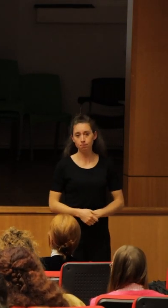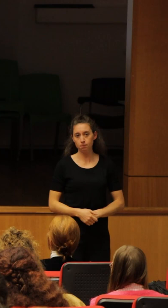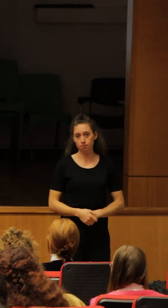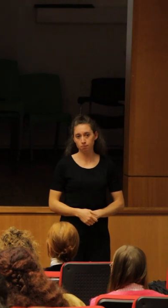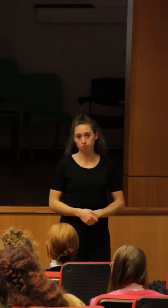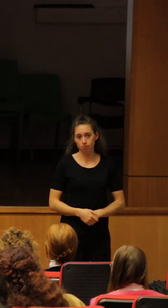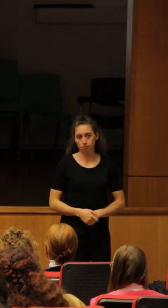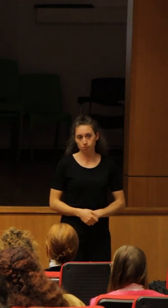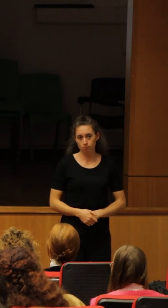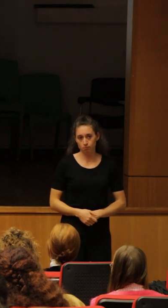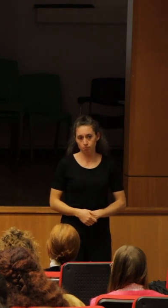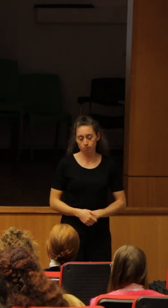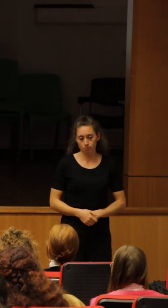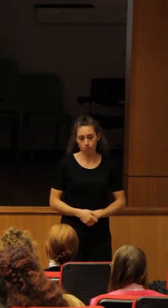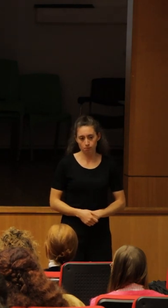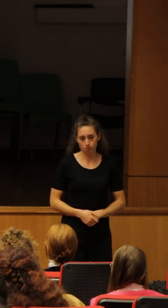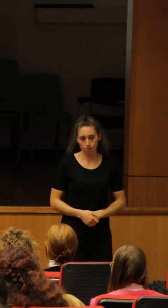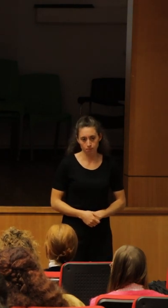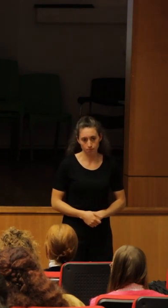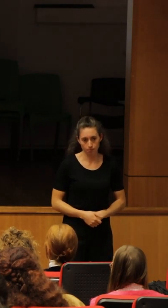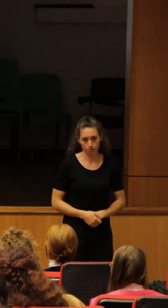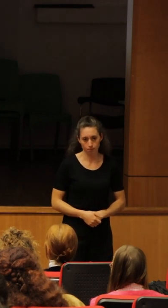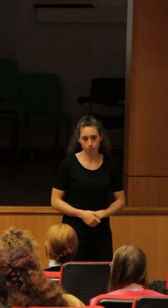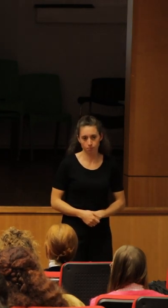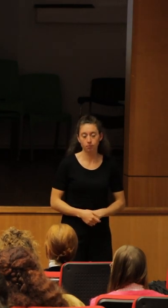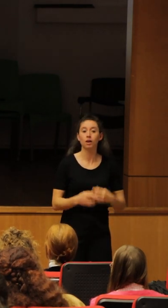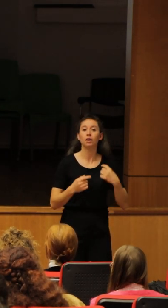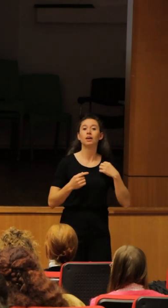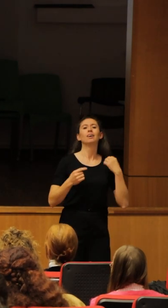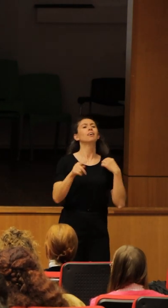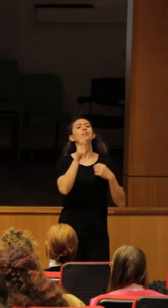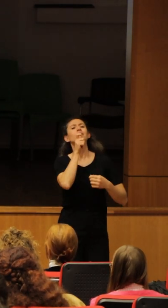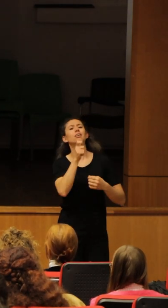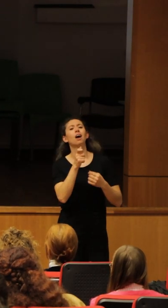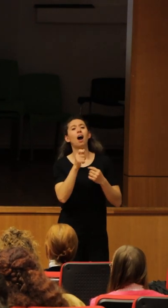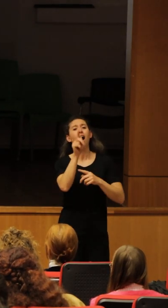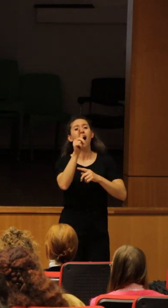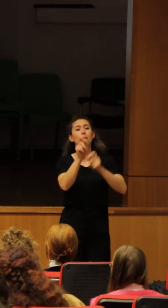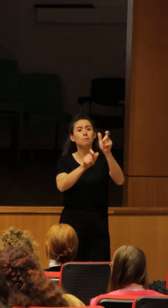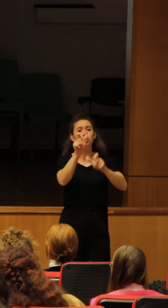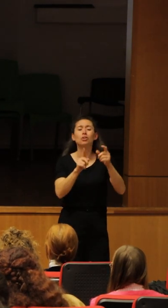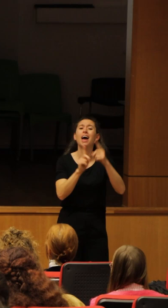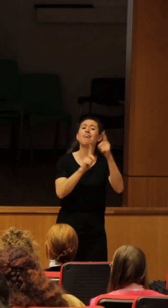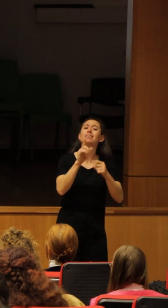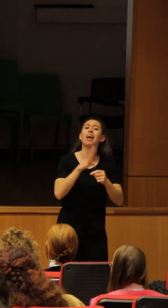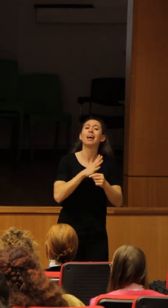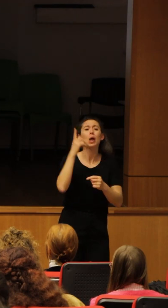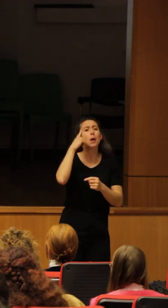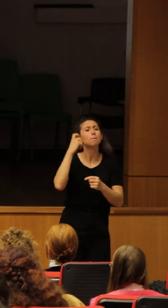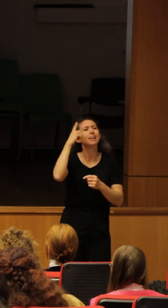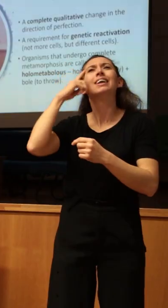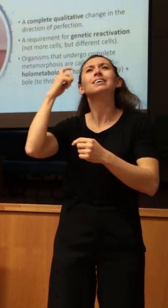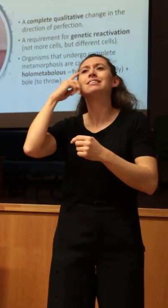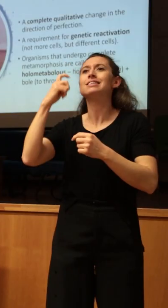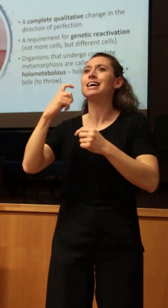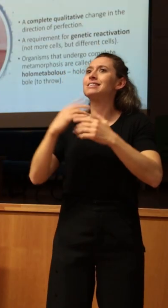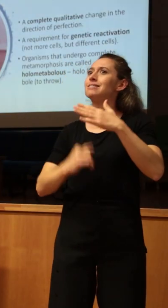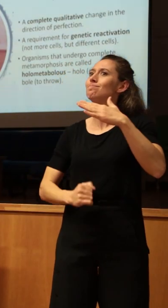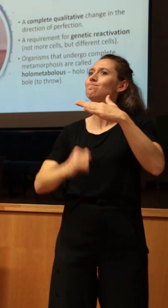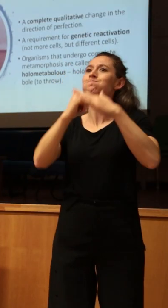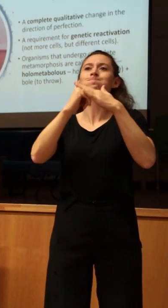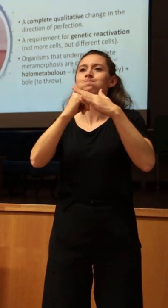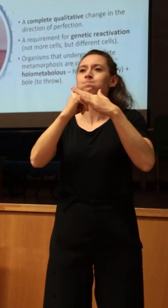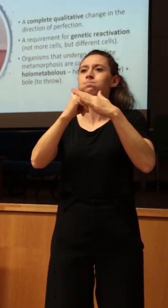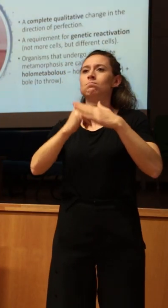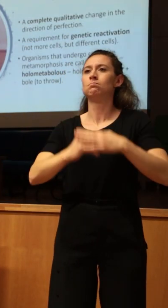people have some extreme spiritual experiences. Hablamos de que la gente a veces tiene experiencias espirituales extremas. We want to keep in